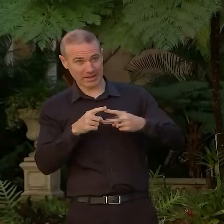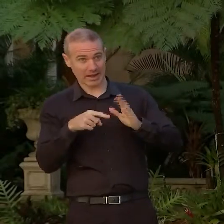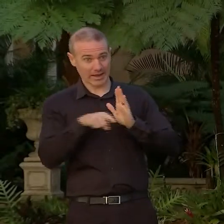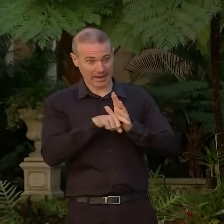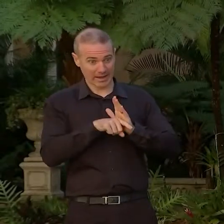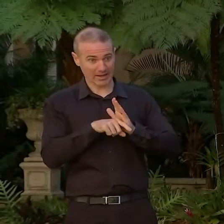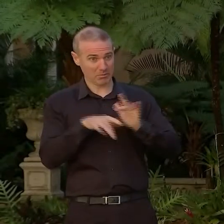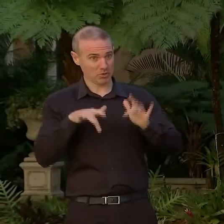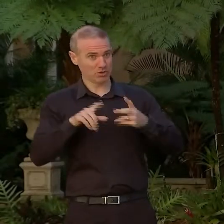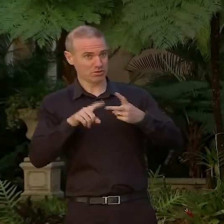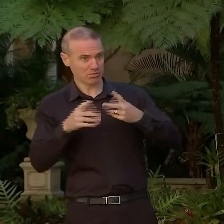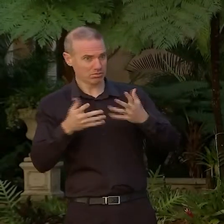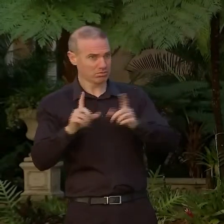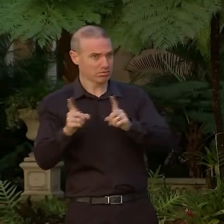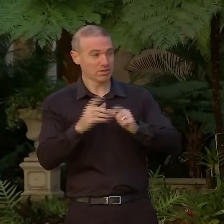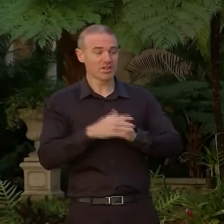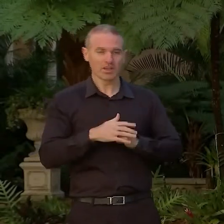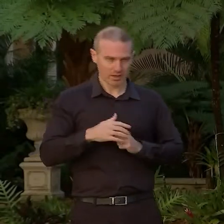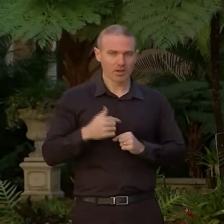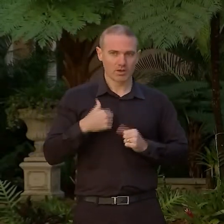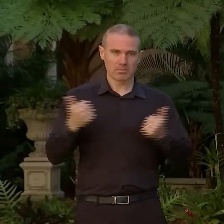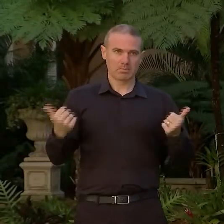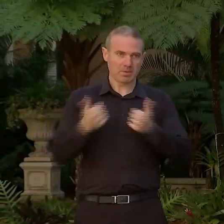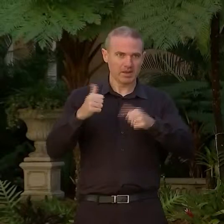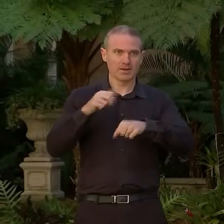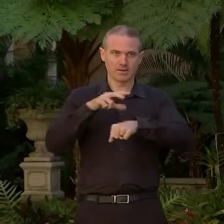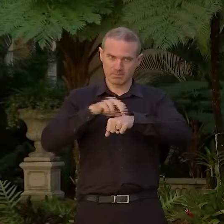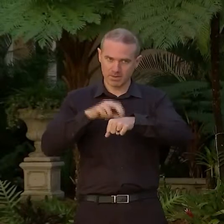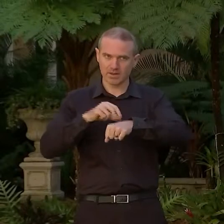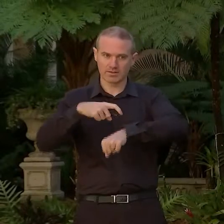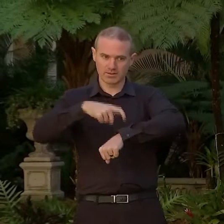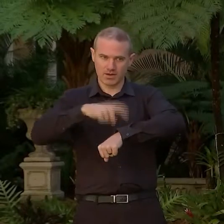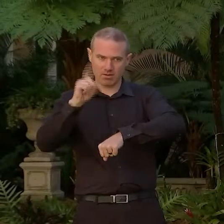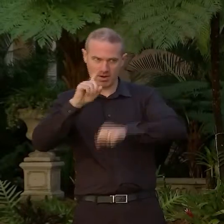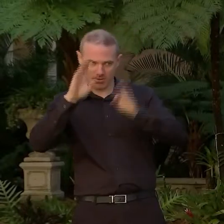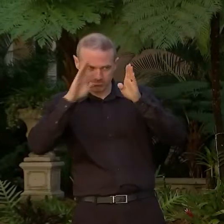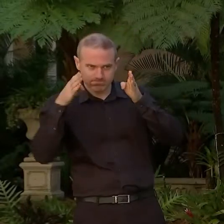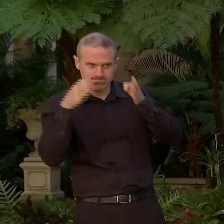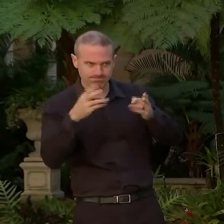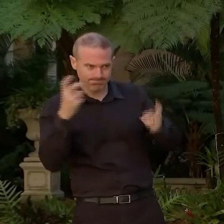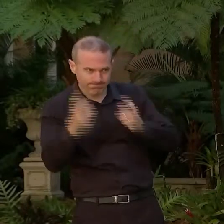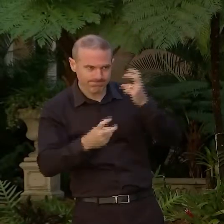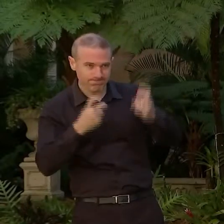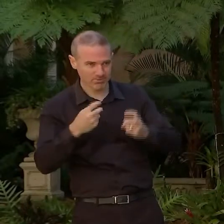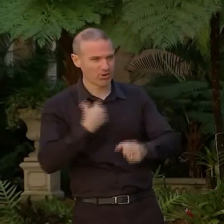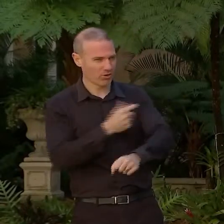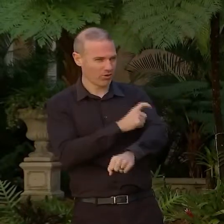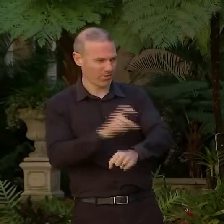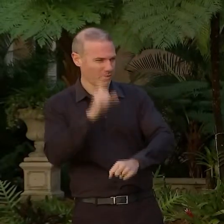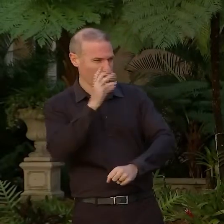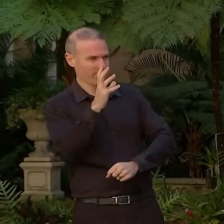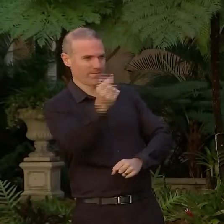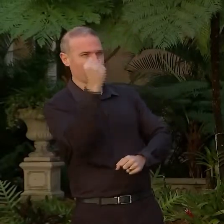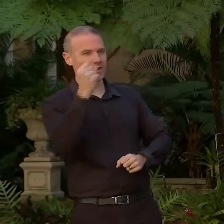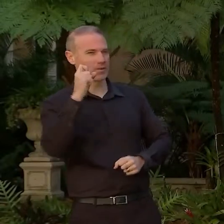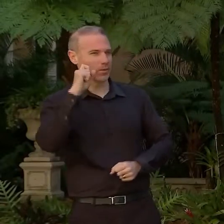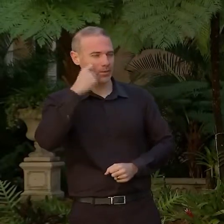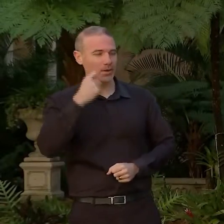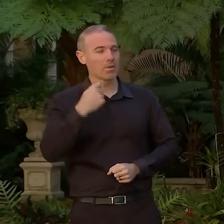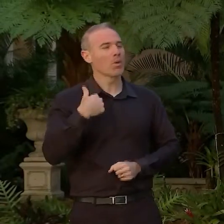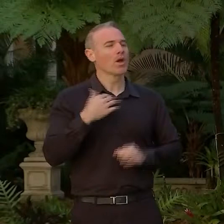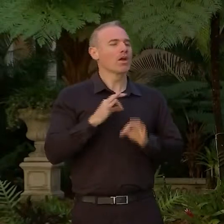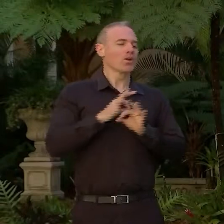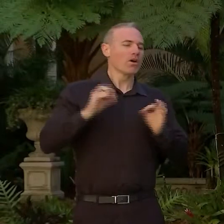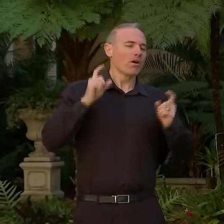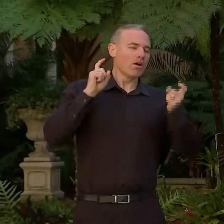risk? We're putting a lot of resources into this to locate this person. I'm very confident we will soon. At this stage, we're not concerned because she has